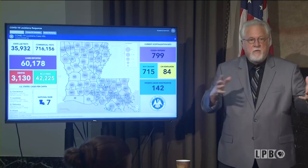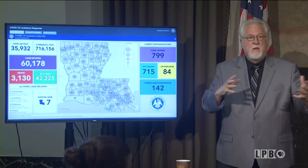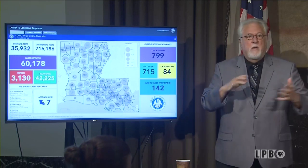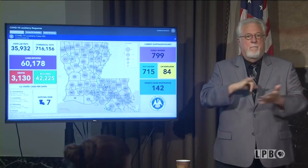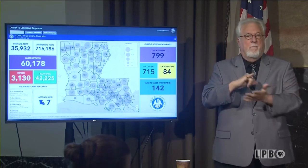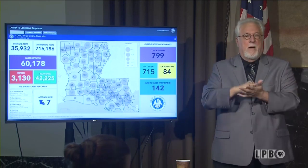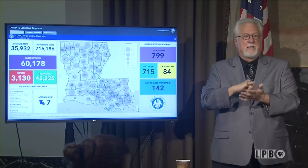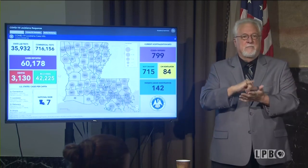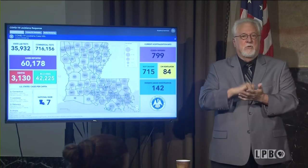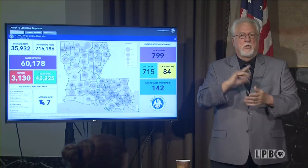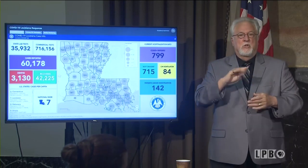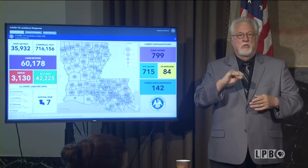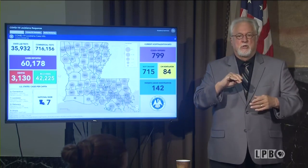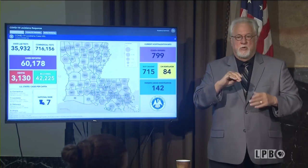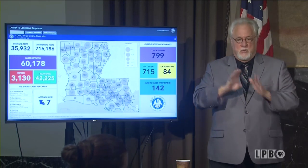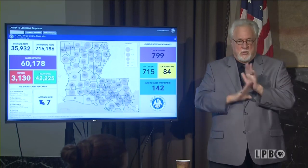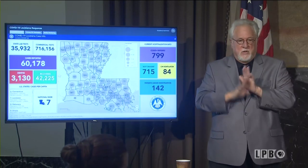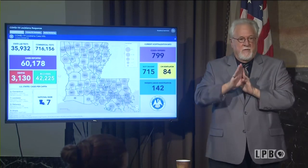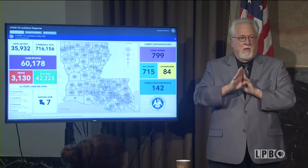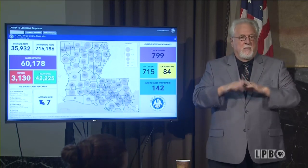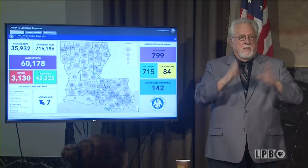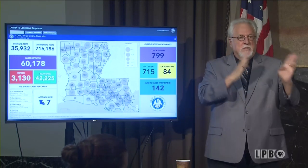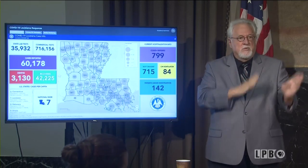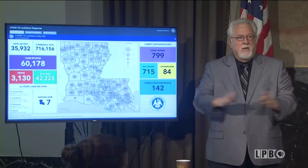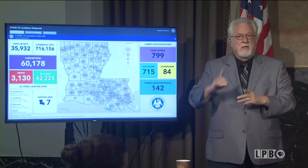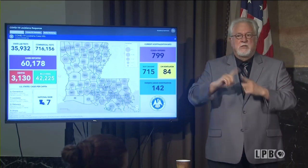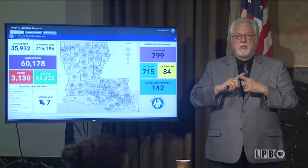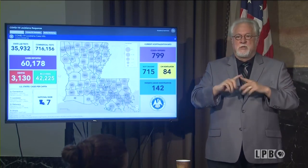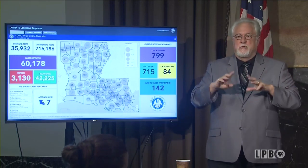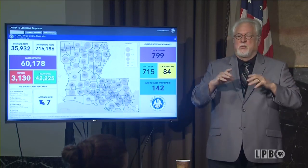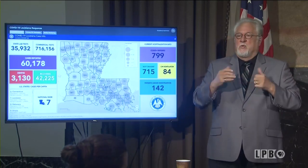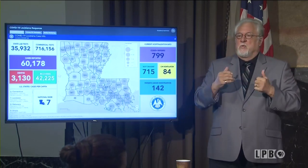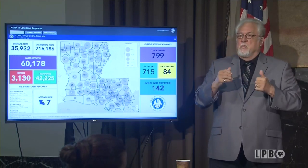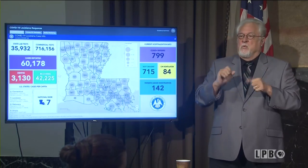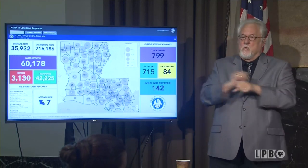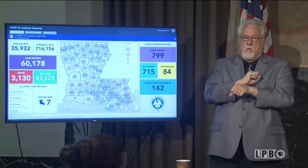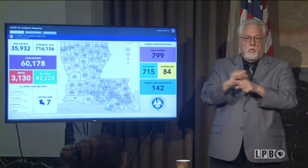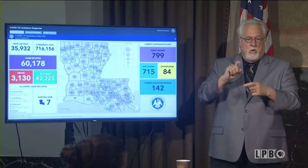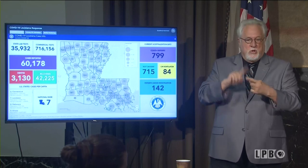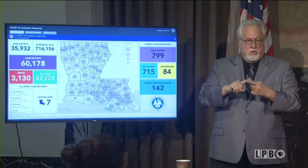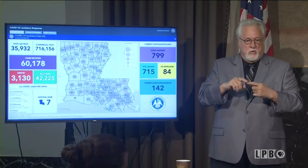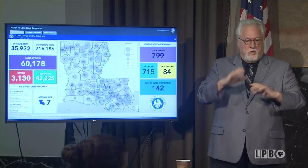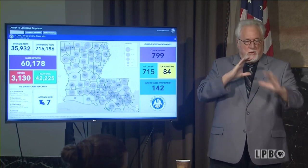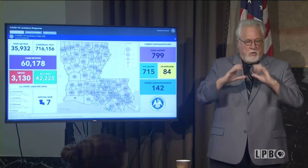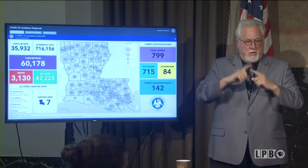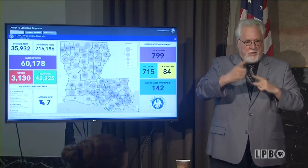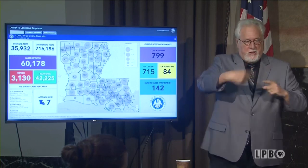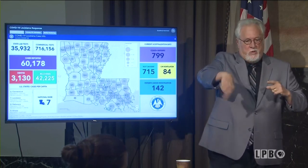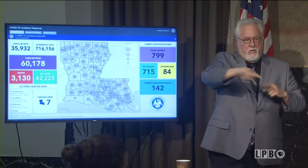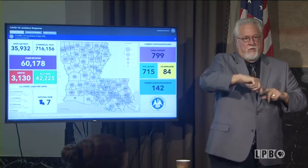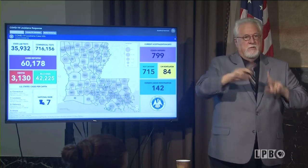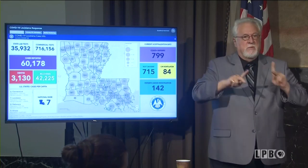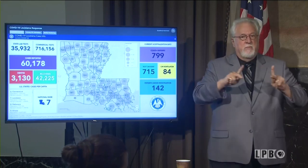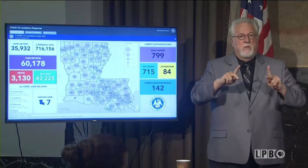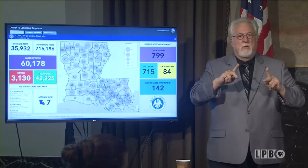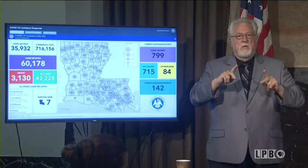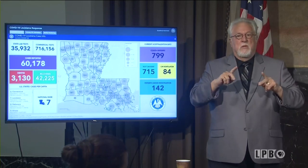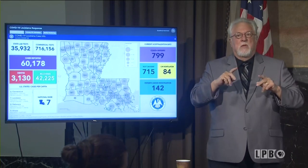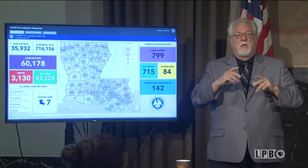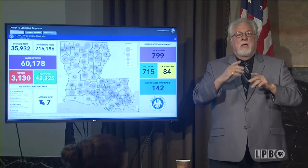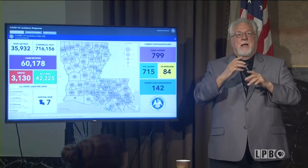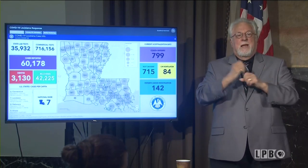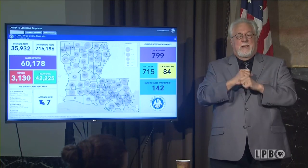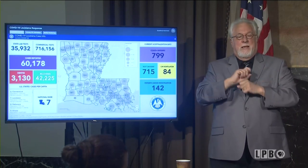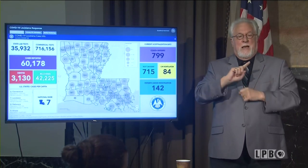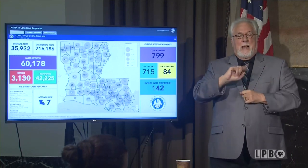impossible to devise the strategies and put forth the effort necessary to communicate with those individuals, to get them into